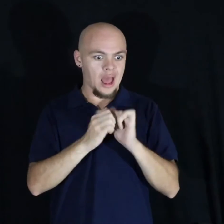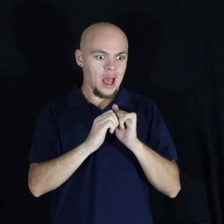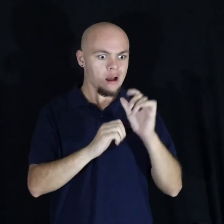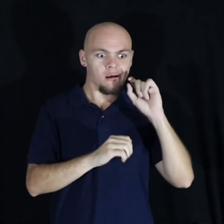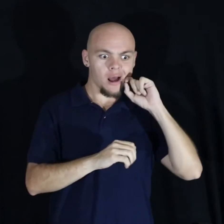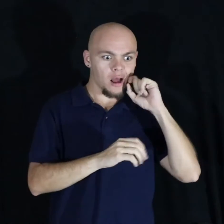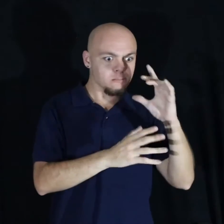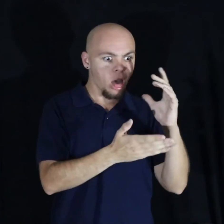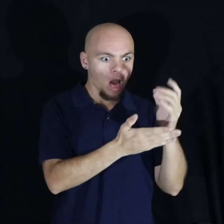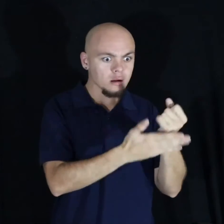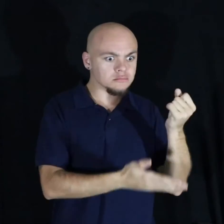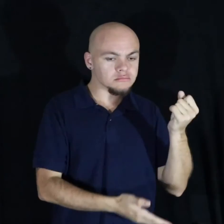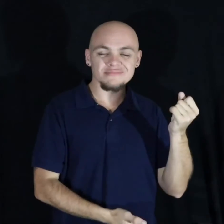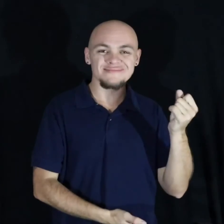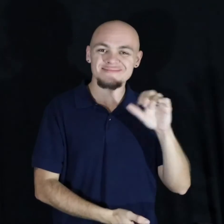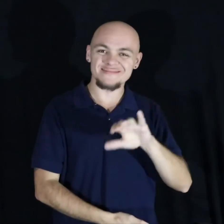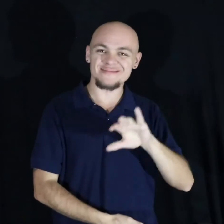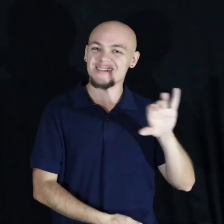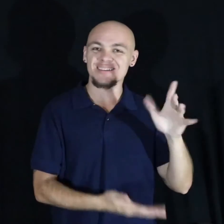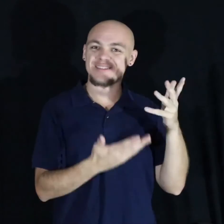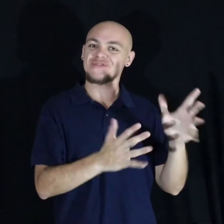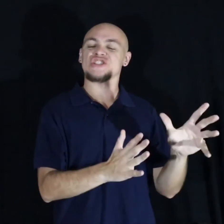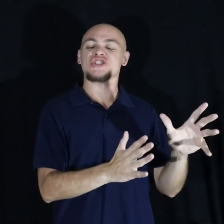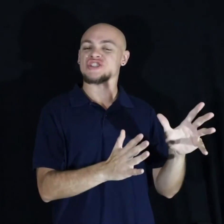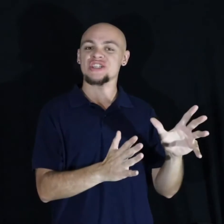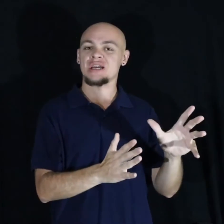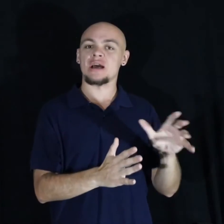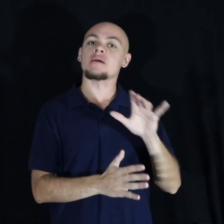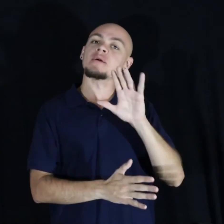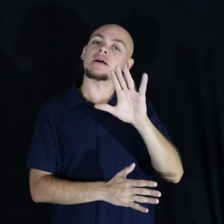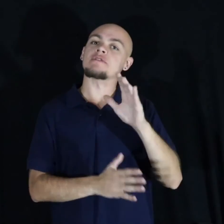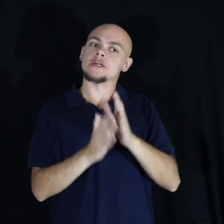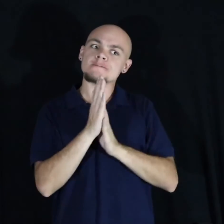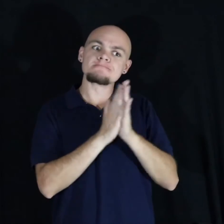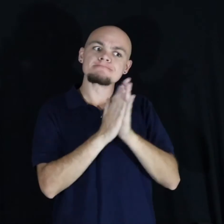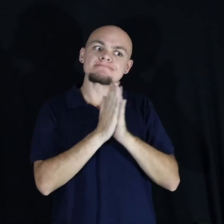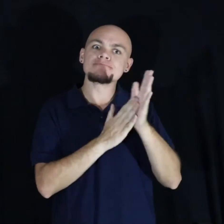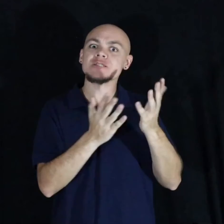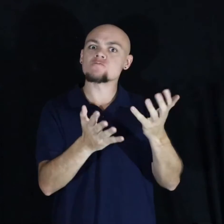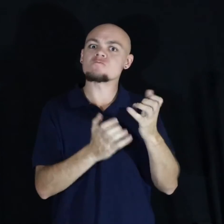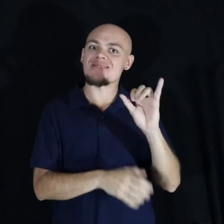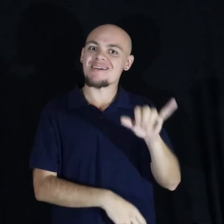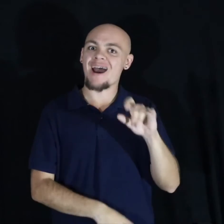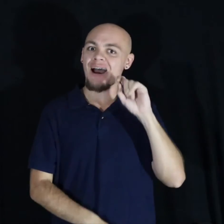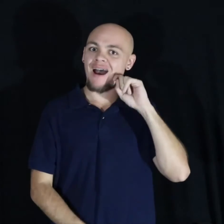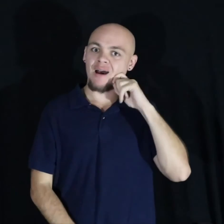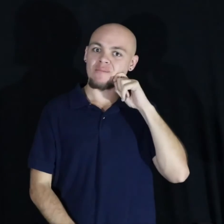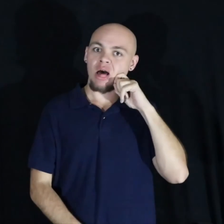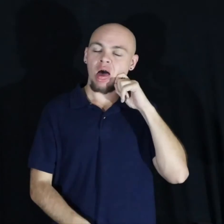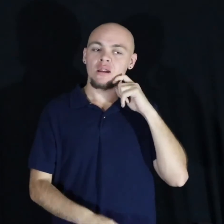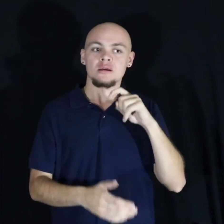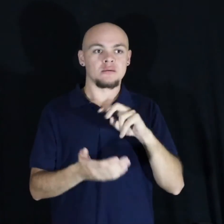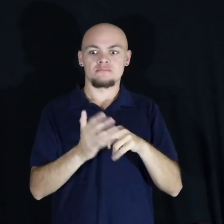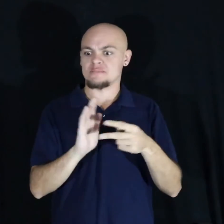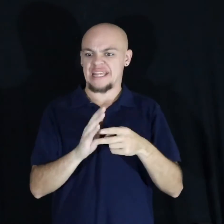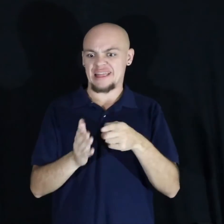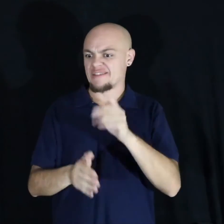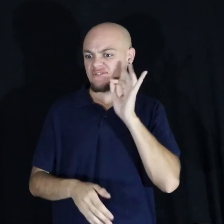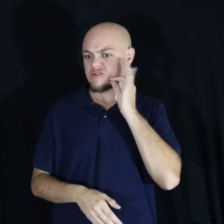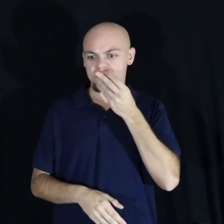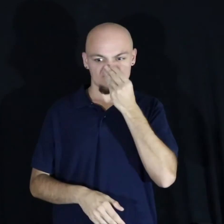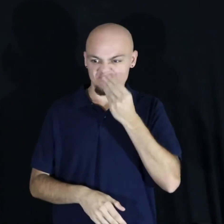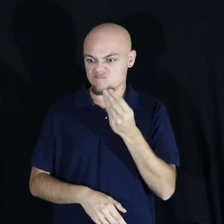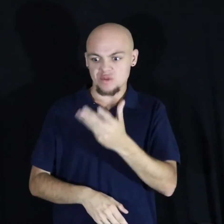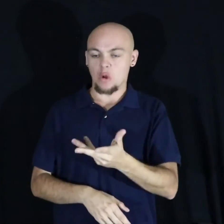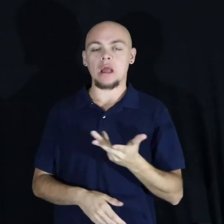apple. However, if the aspiration you have of consuming that apple won't even allow you to consider eating any of the other